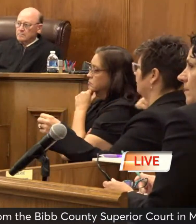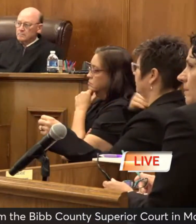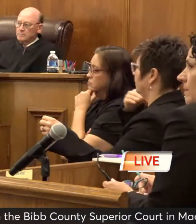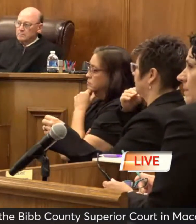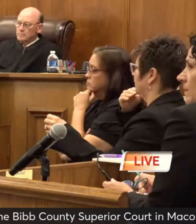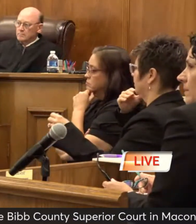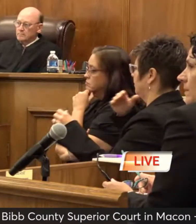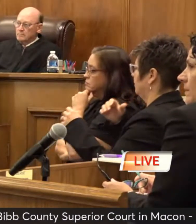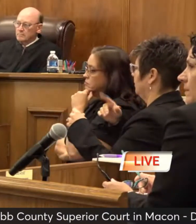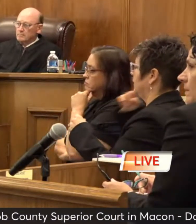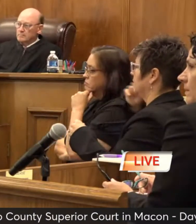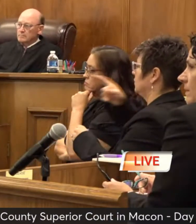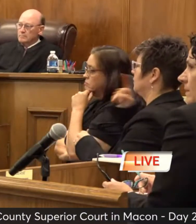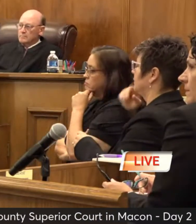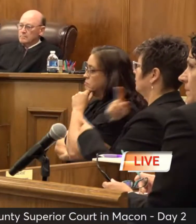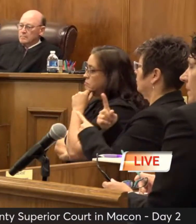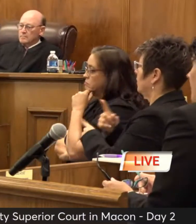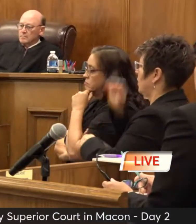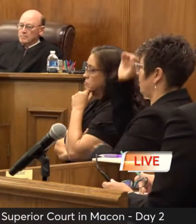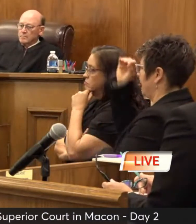to improper opinion testimony.